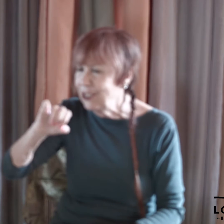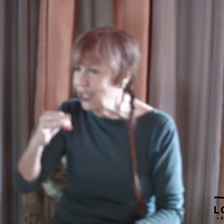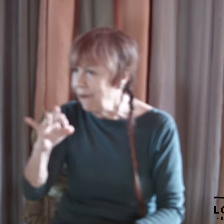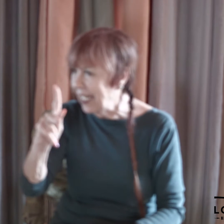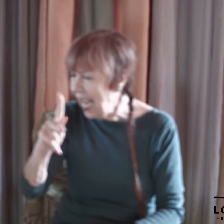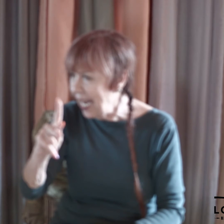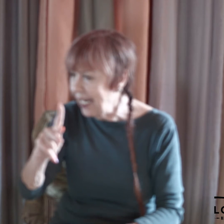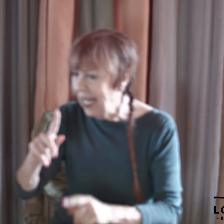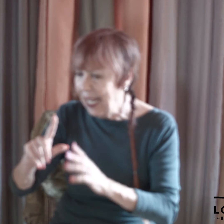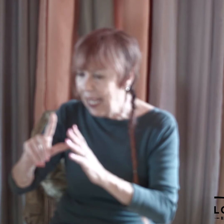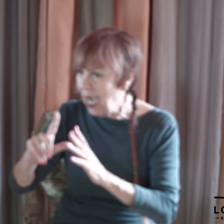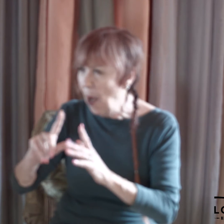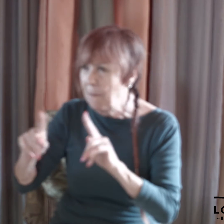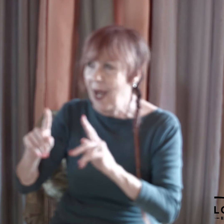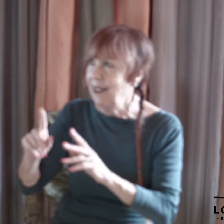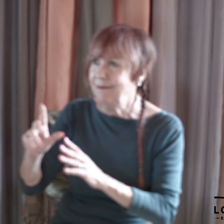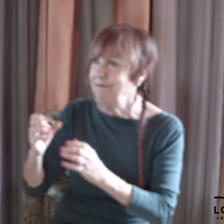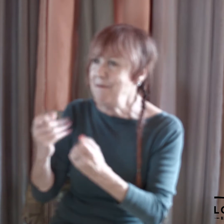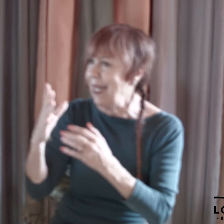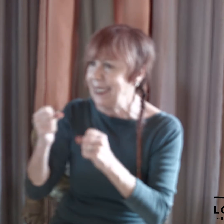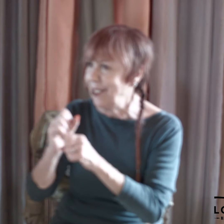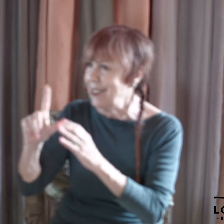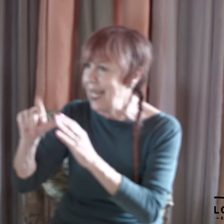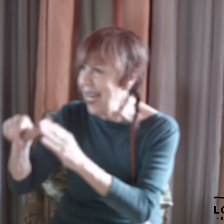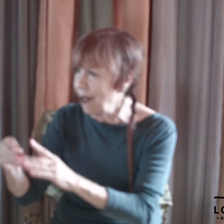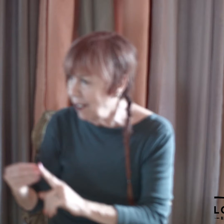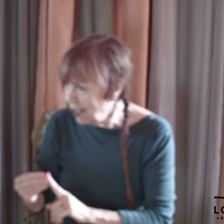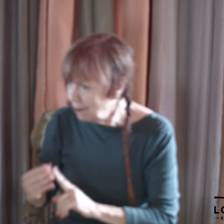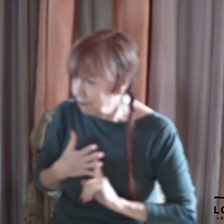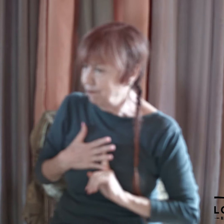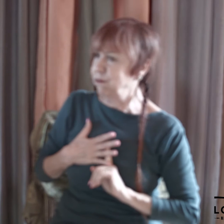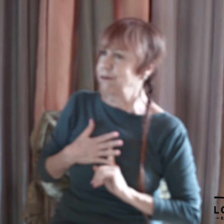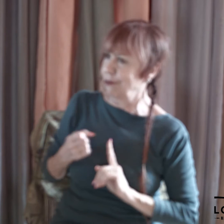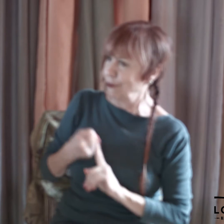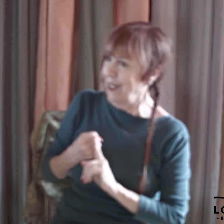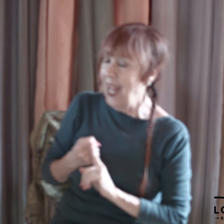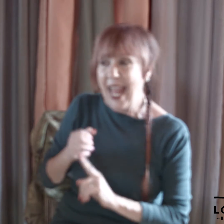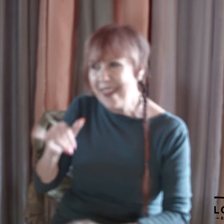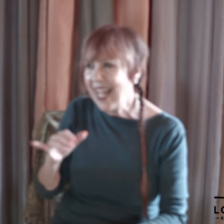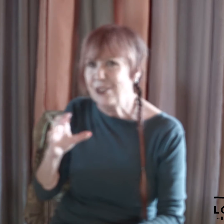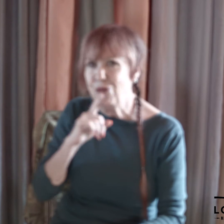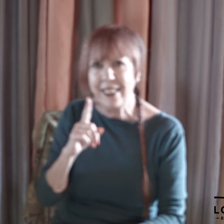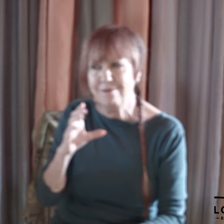it struck you so many years later, which I think is truly a